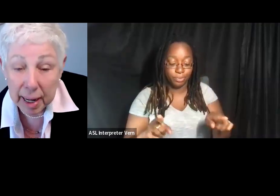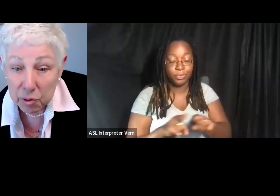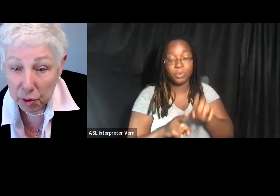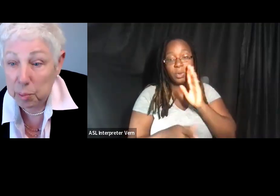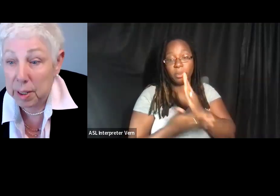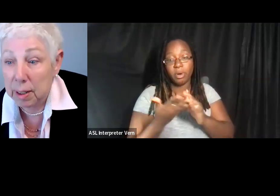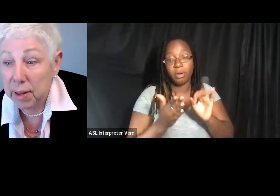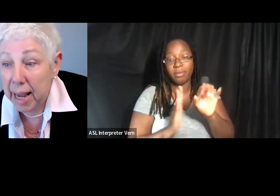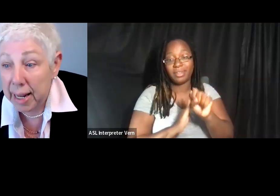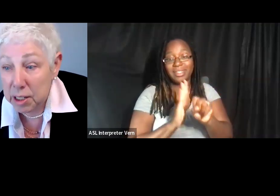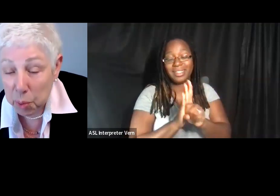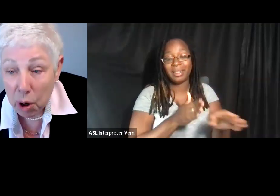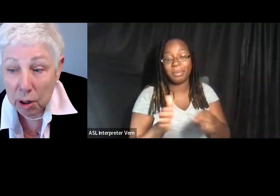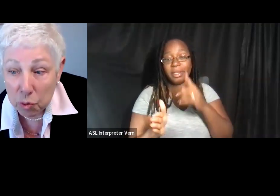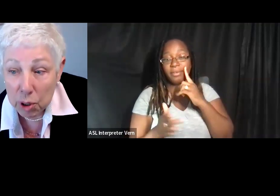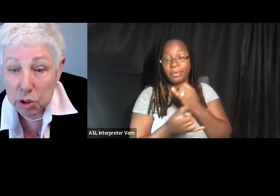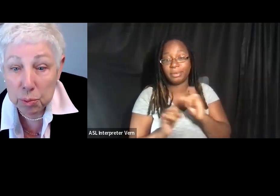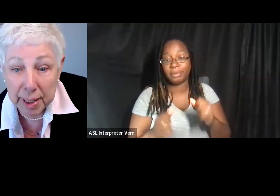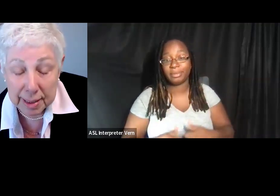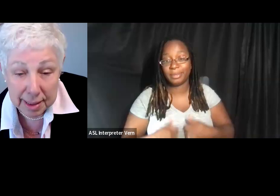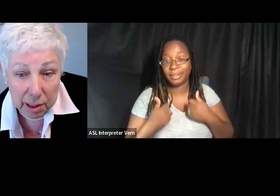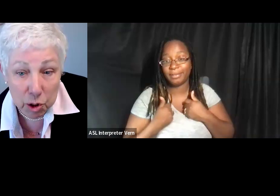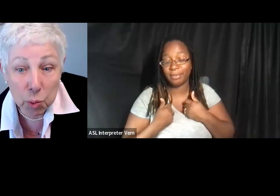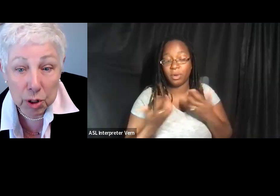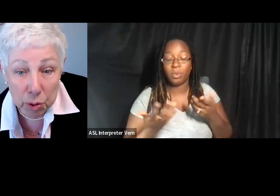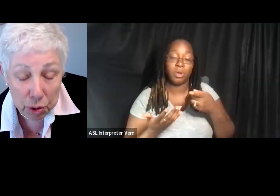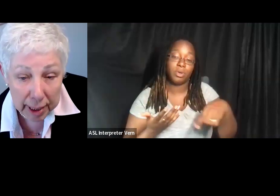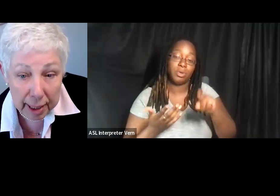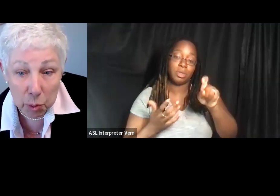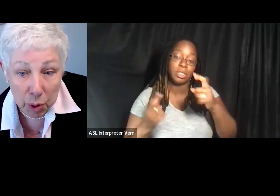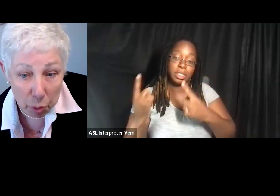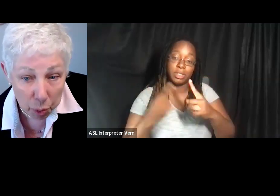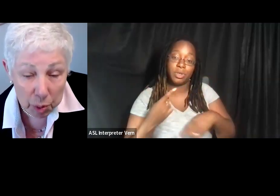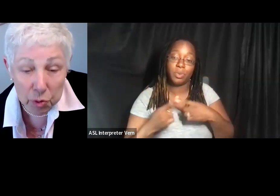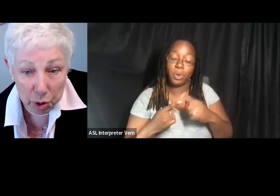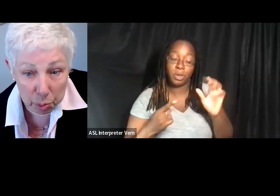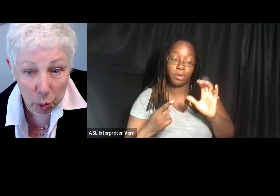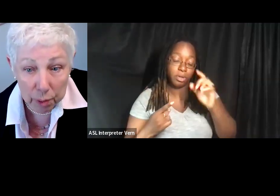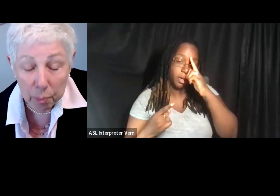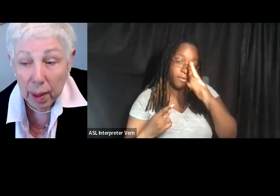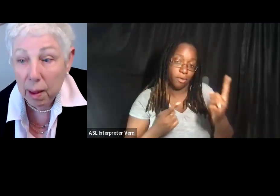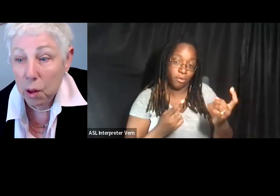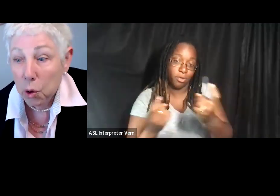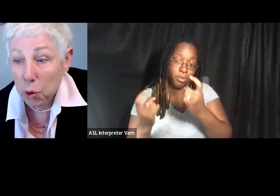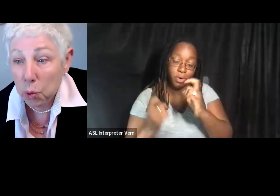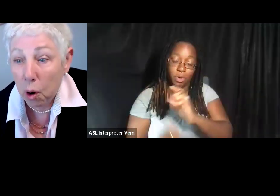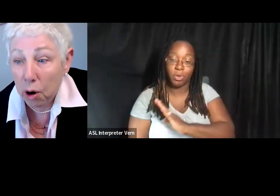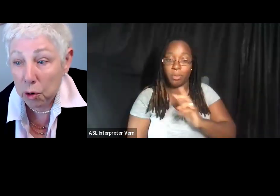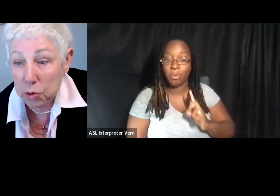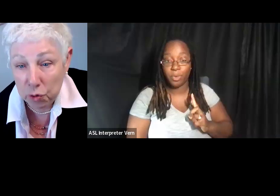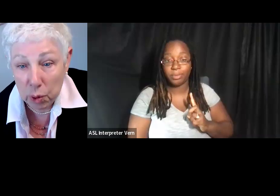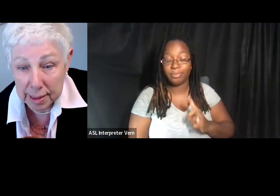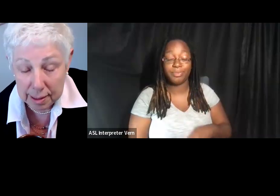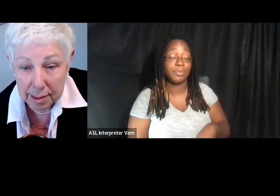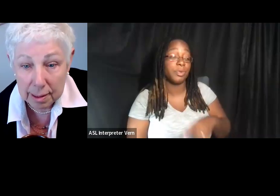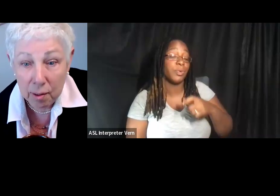state plan for independent living and is part of what should be considered when you're looking at recruitment for your board. Who are